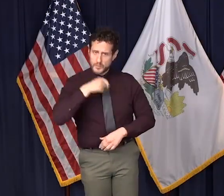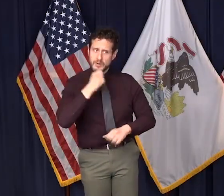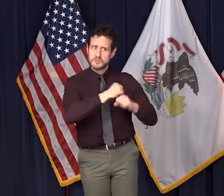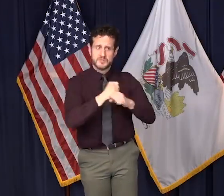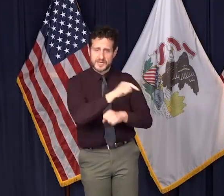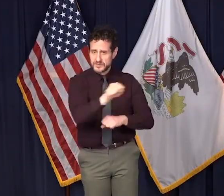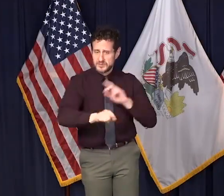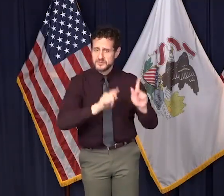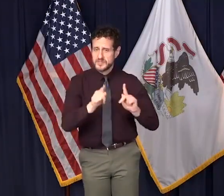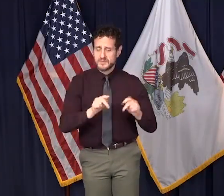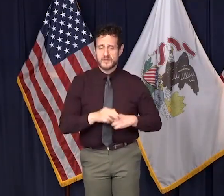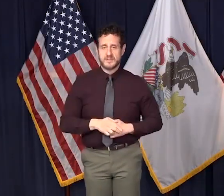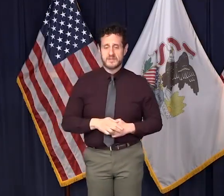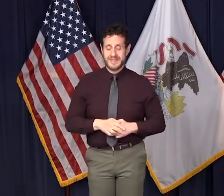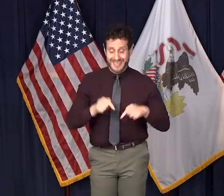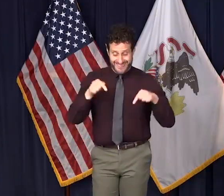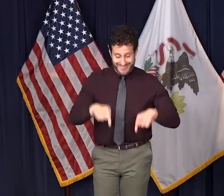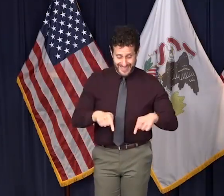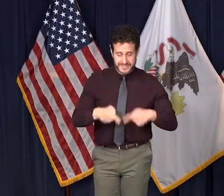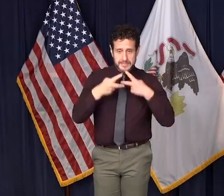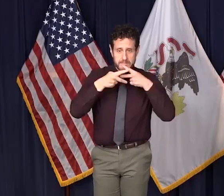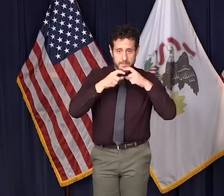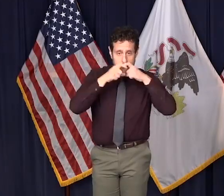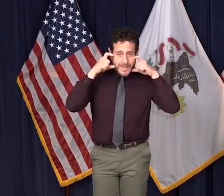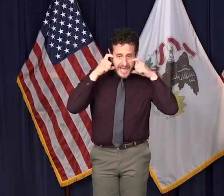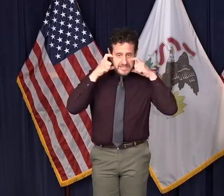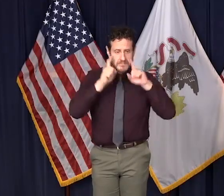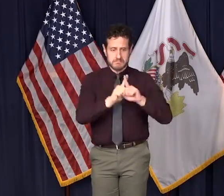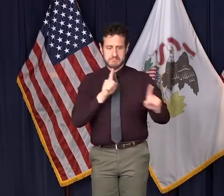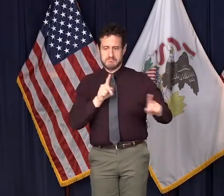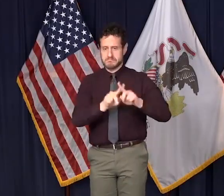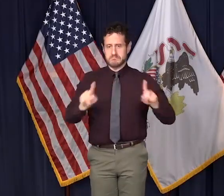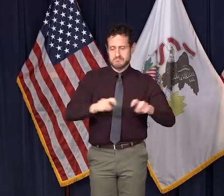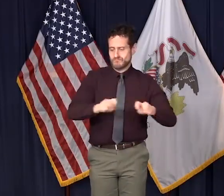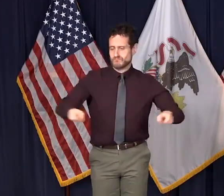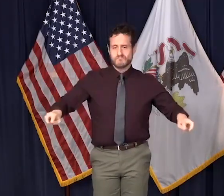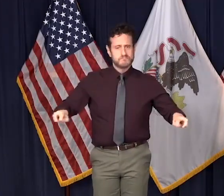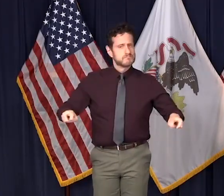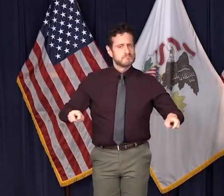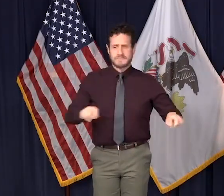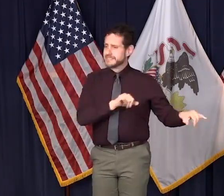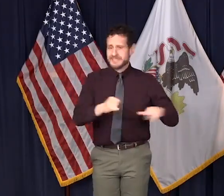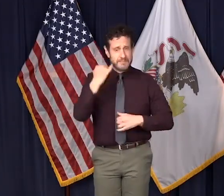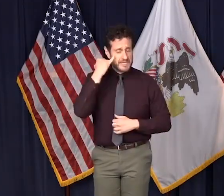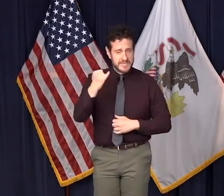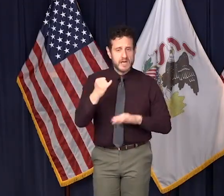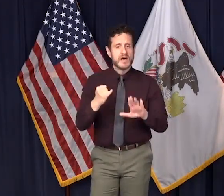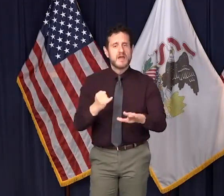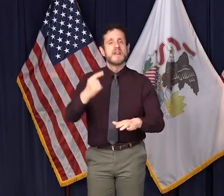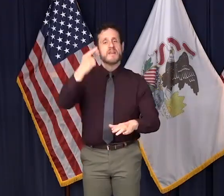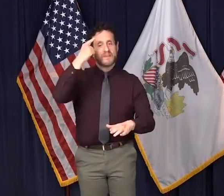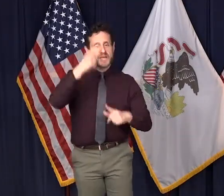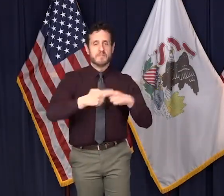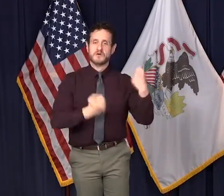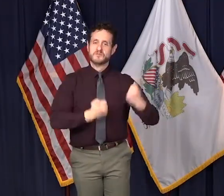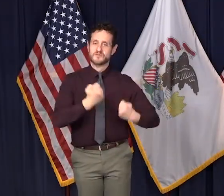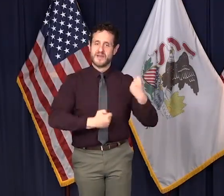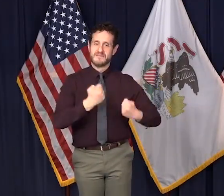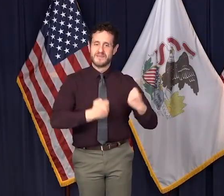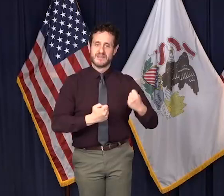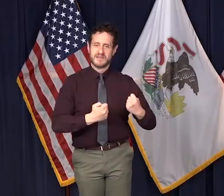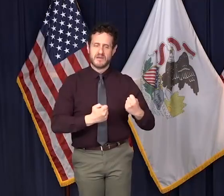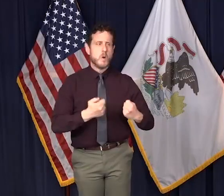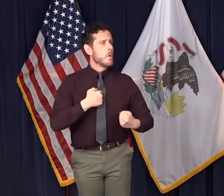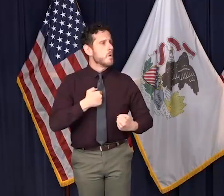I see this as a similar measure. Or look at it another way. Think of when you're driving an automobile. No one